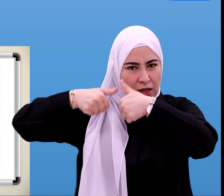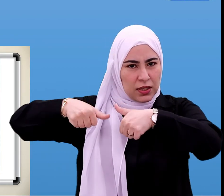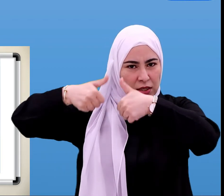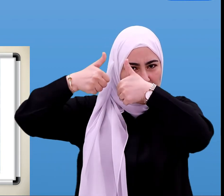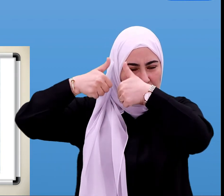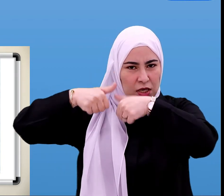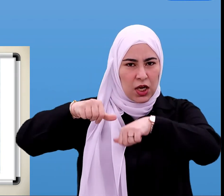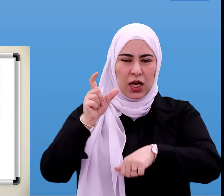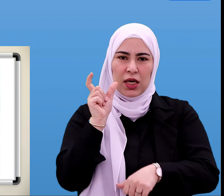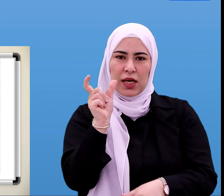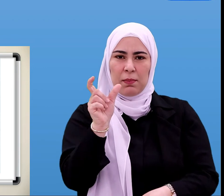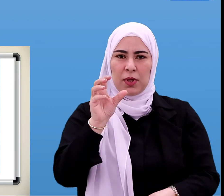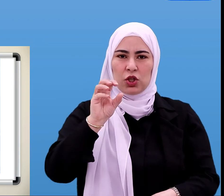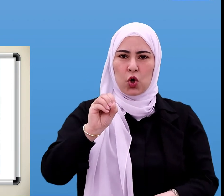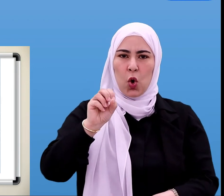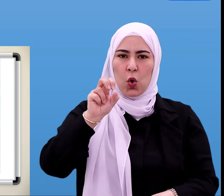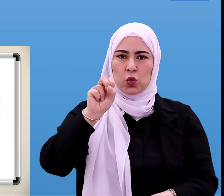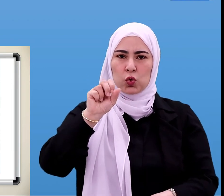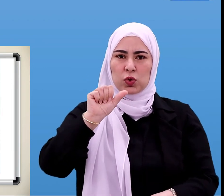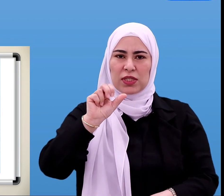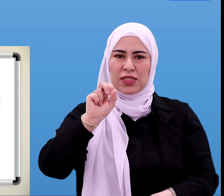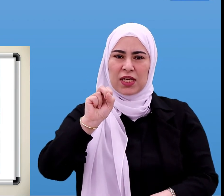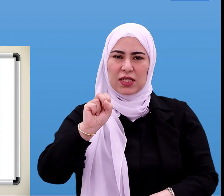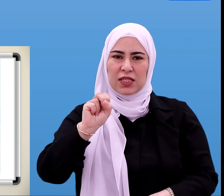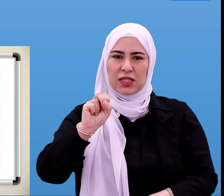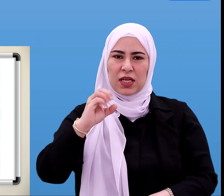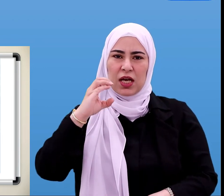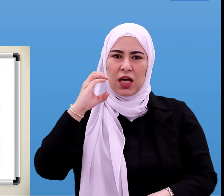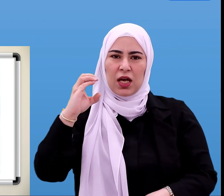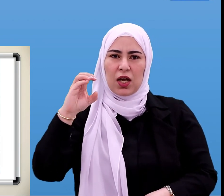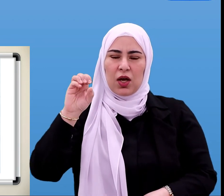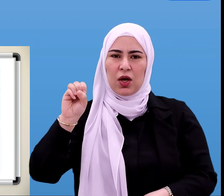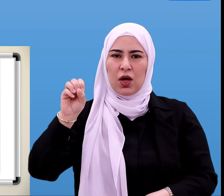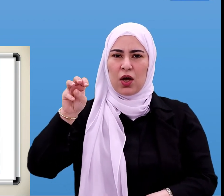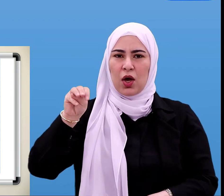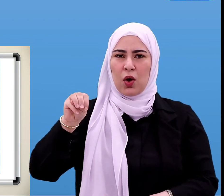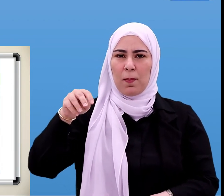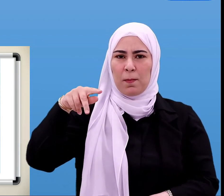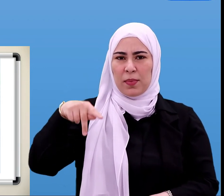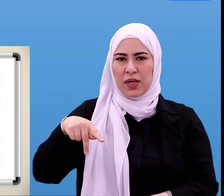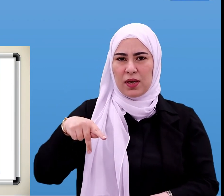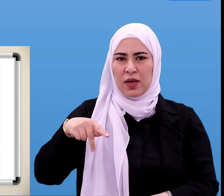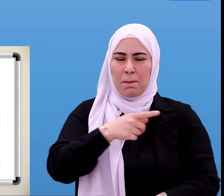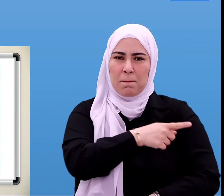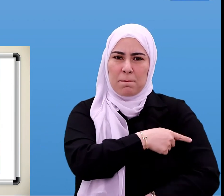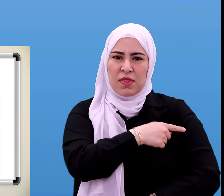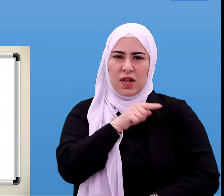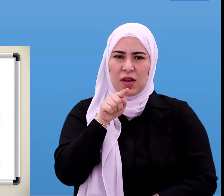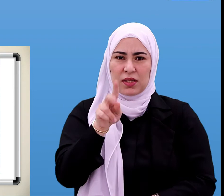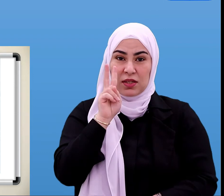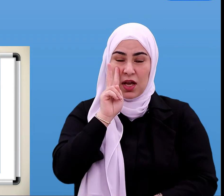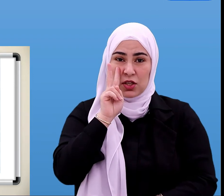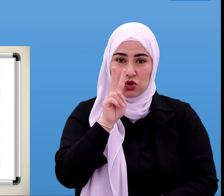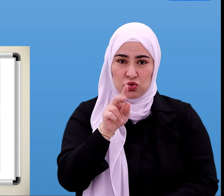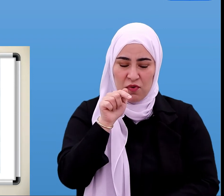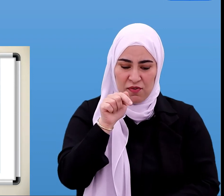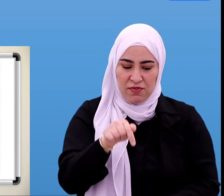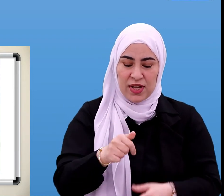comp. Whenever you come across a question in the exam that orders you to put the